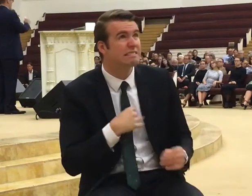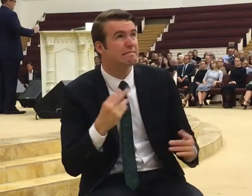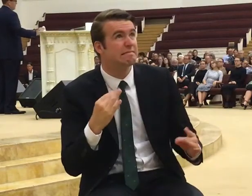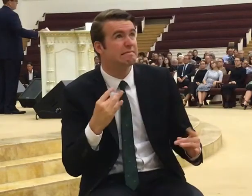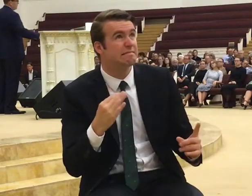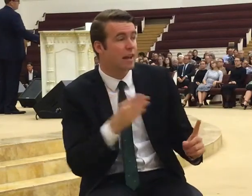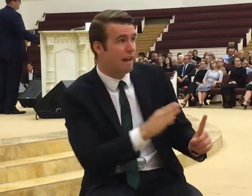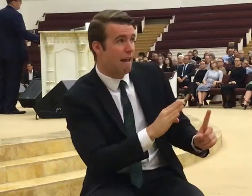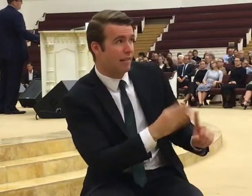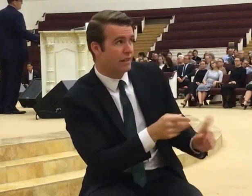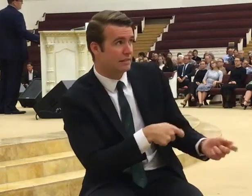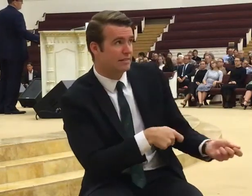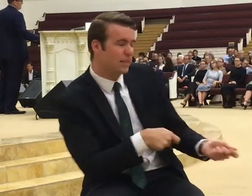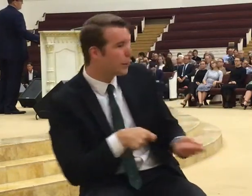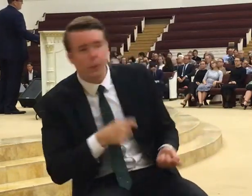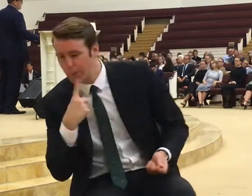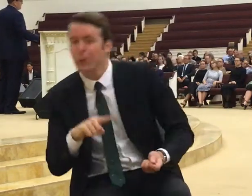wrong.